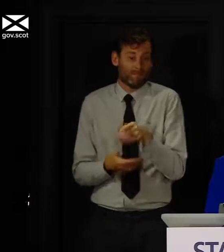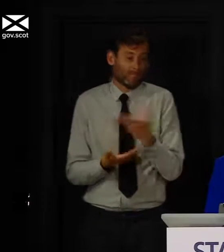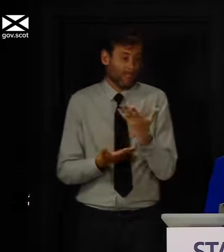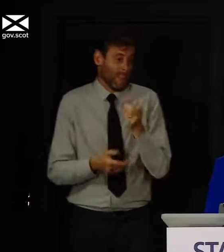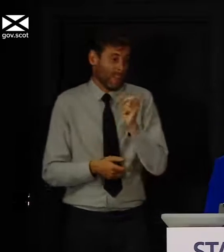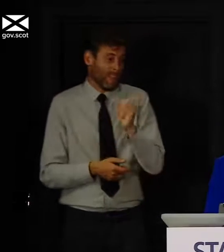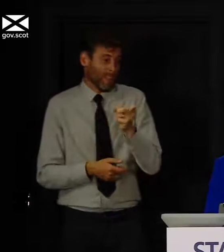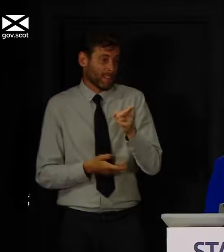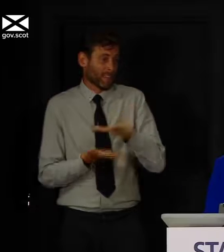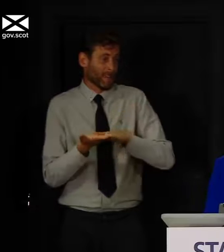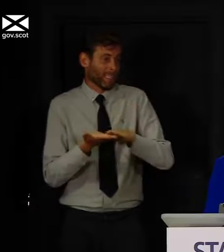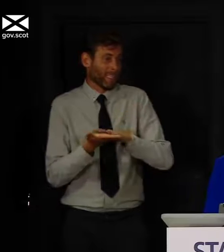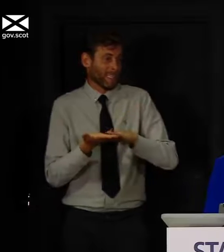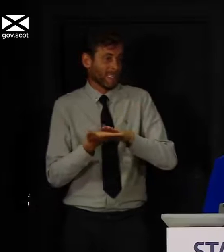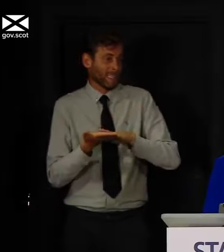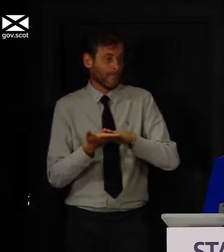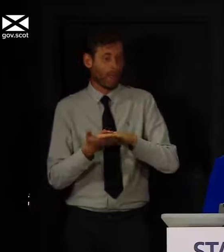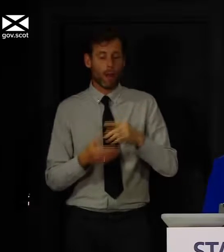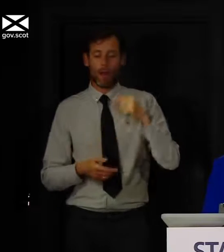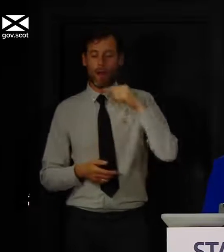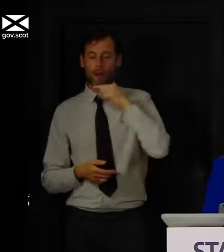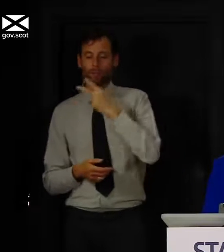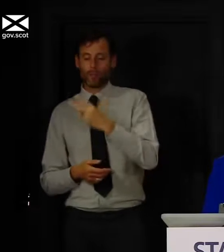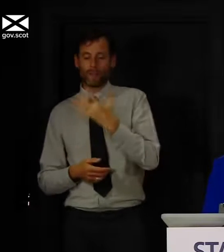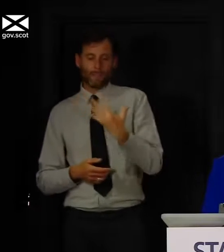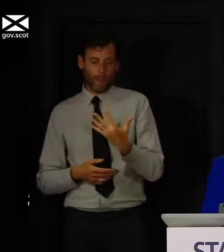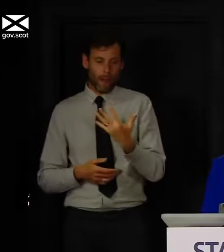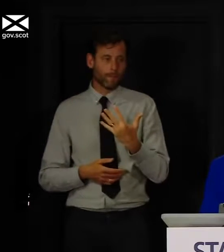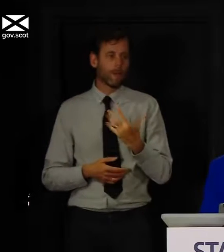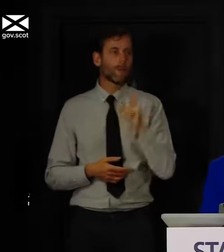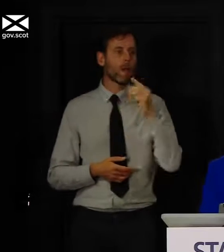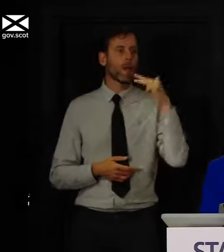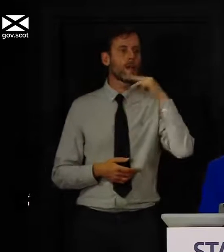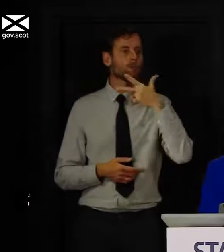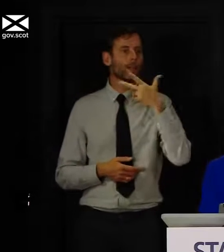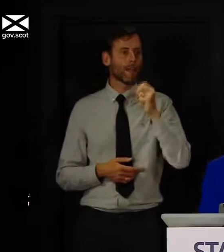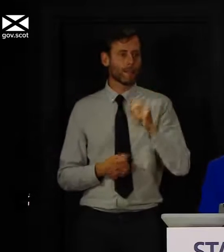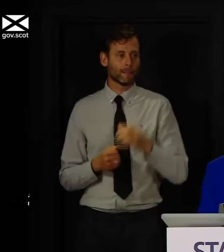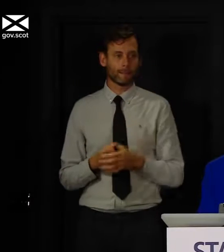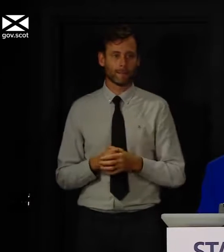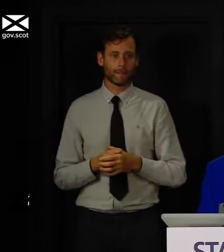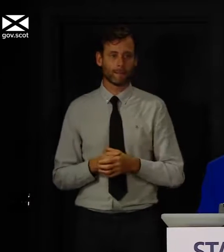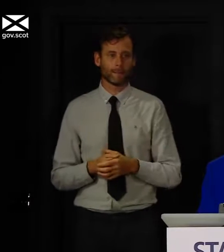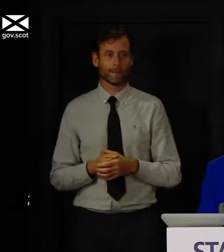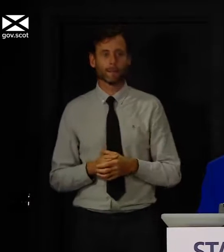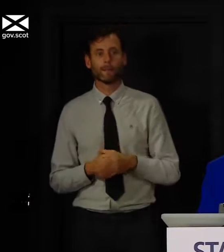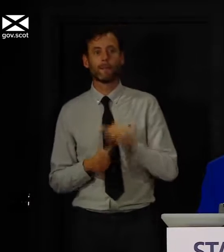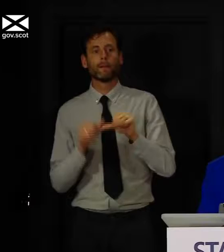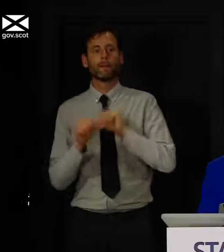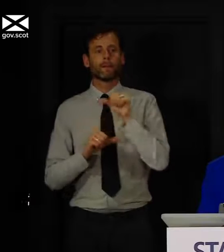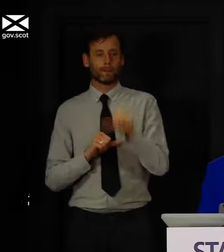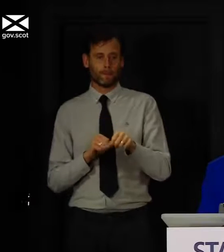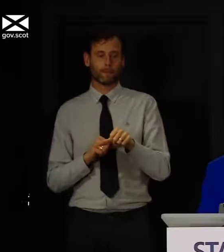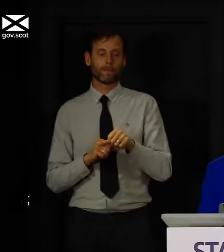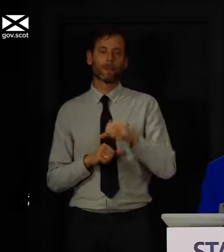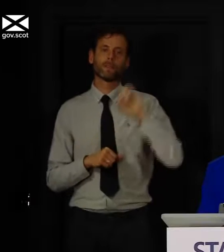straightforwardly the explanation between those two numbers. Chris Musson now from The Sun.